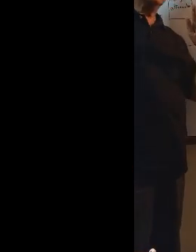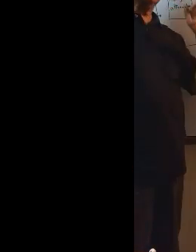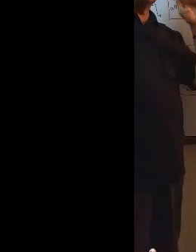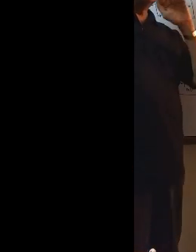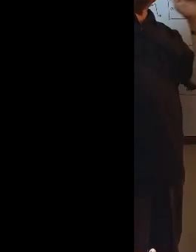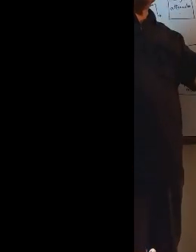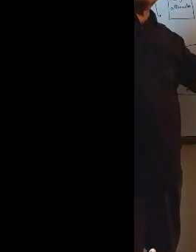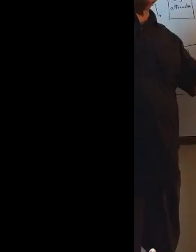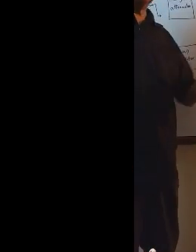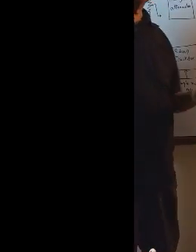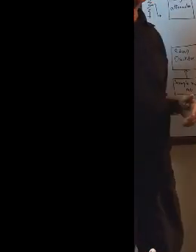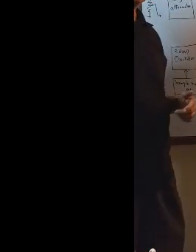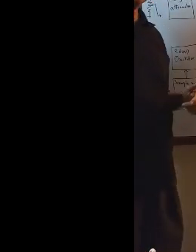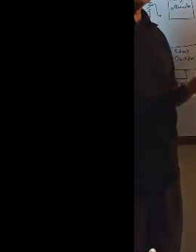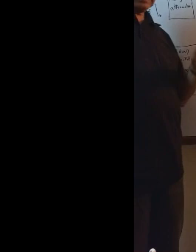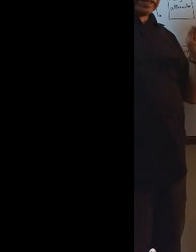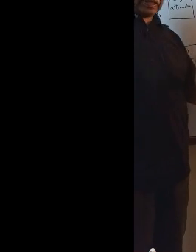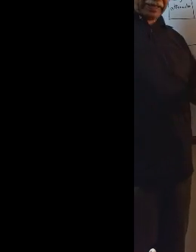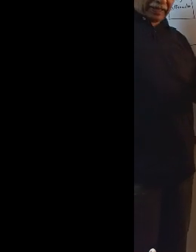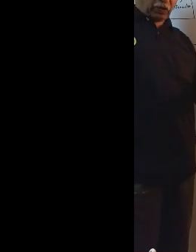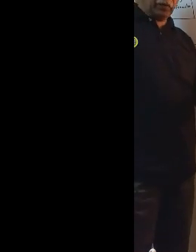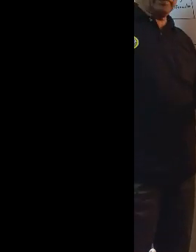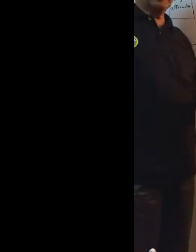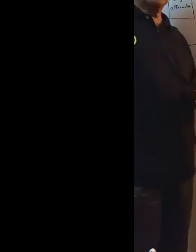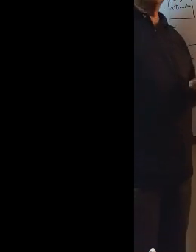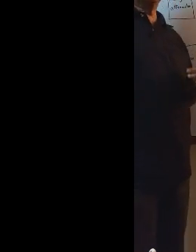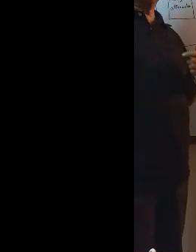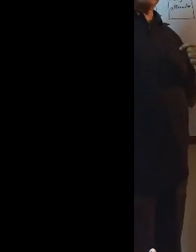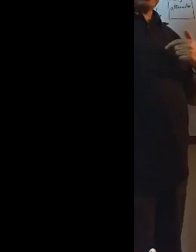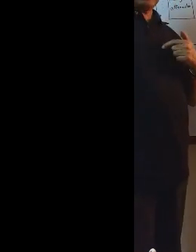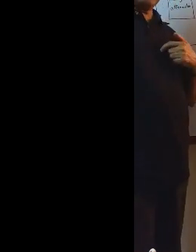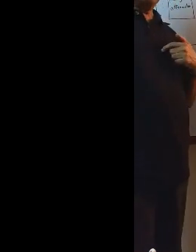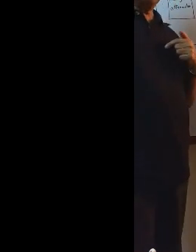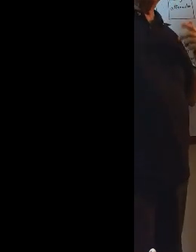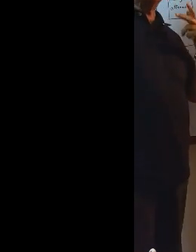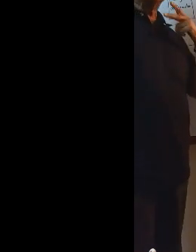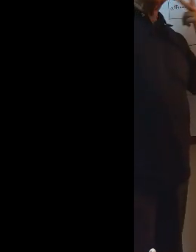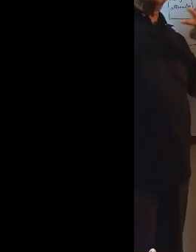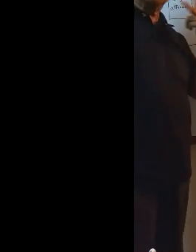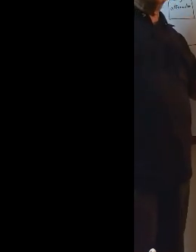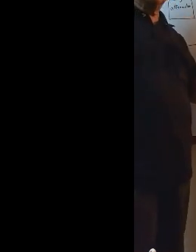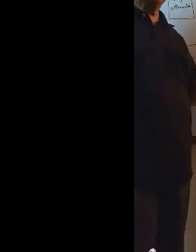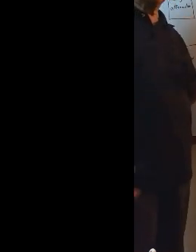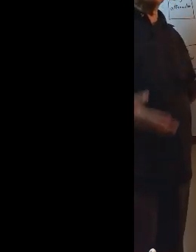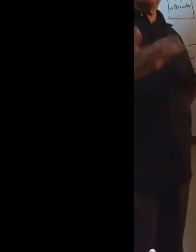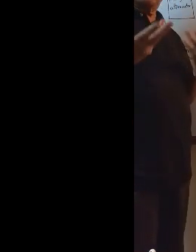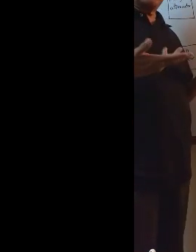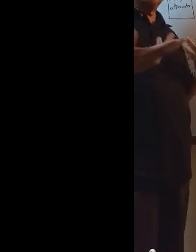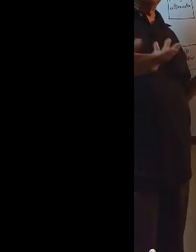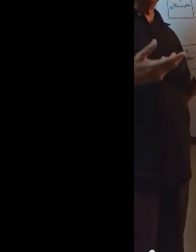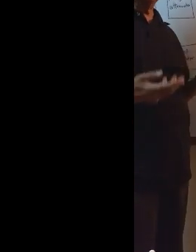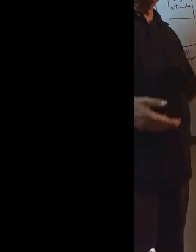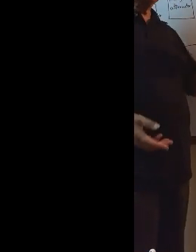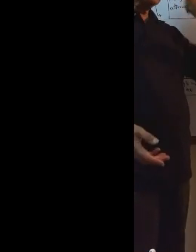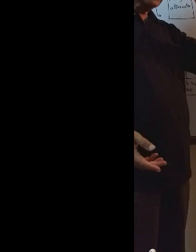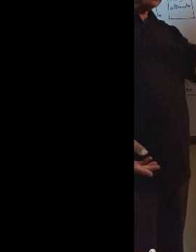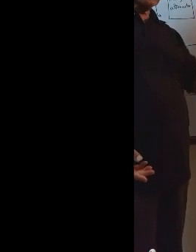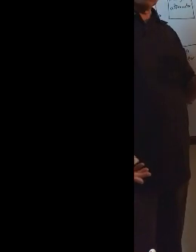Dear students, now I will tell you how